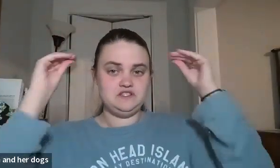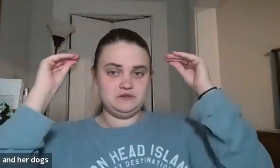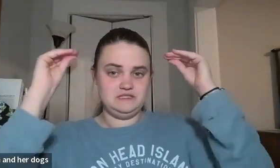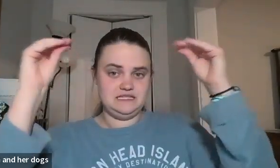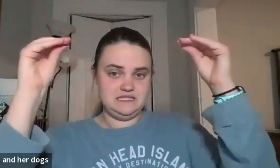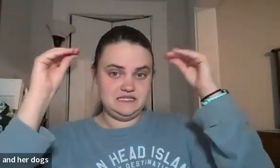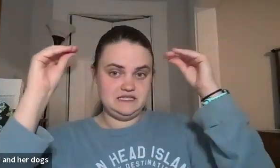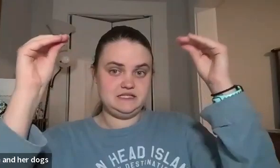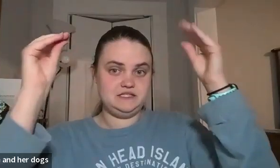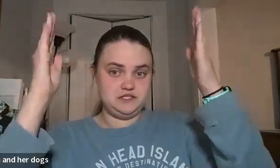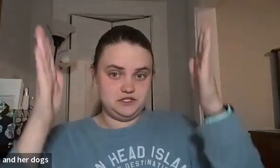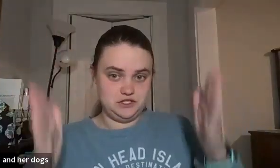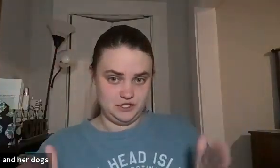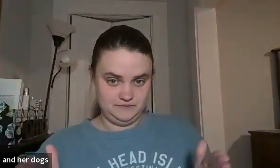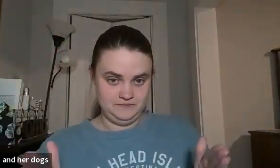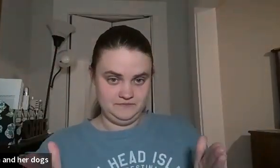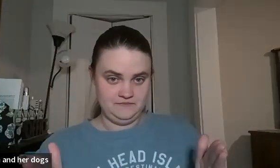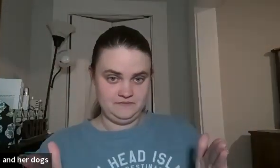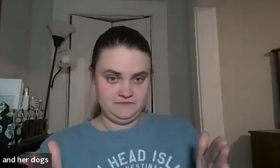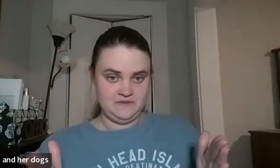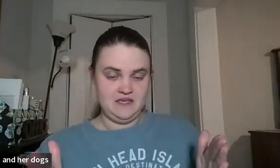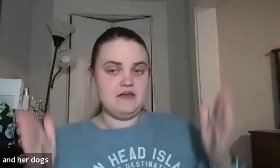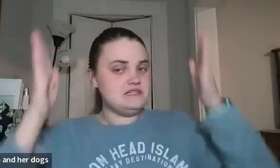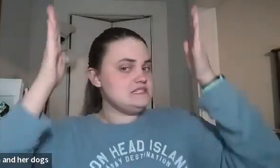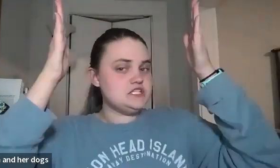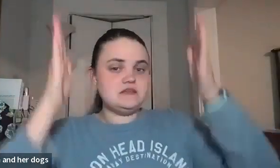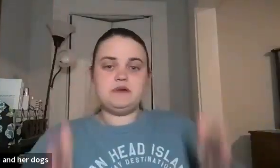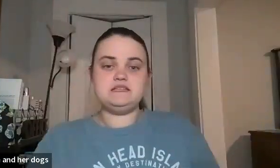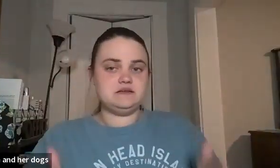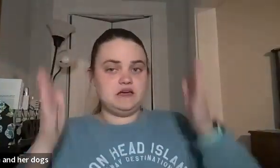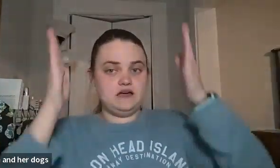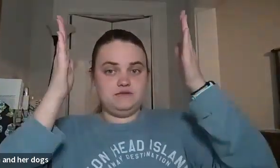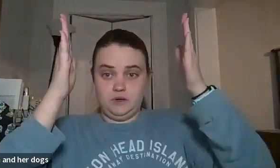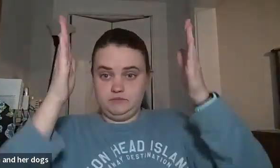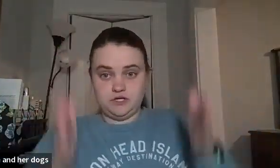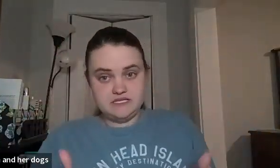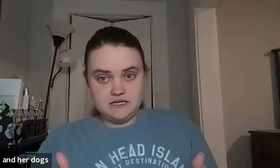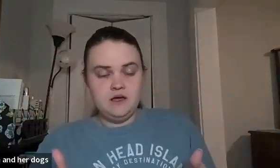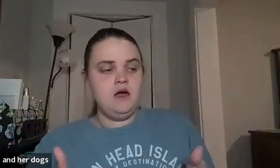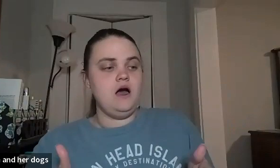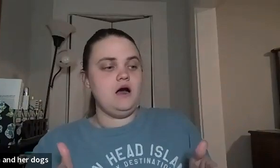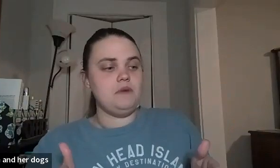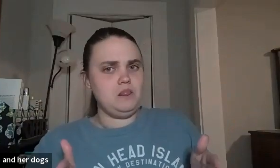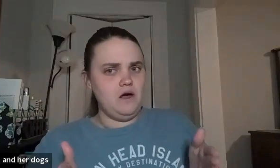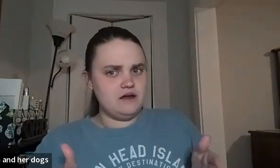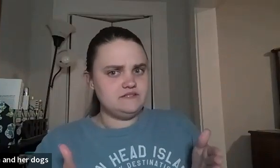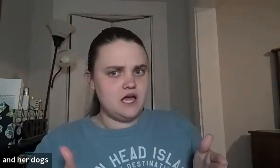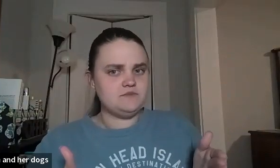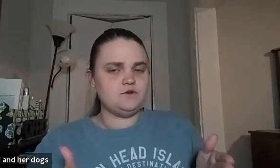So teacher. And this is just the basic sign for person. A lot of times for